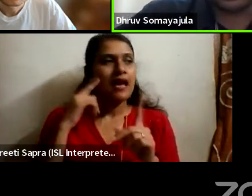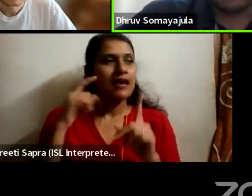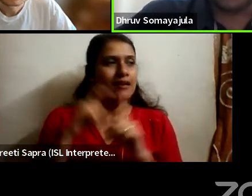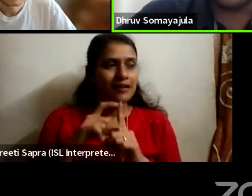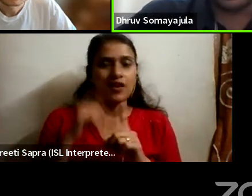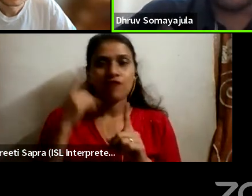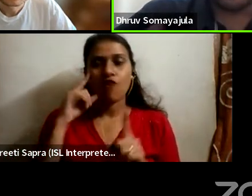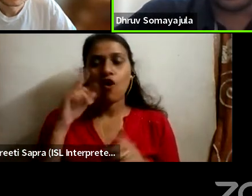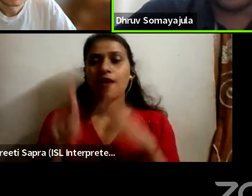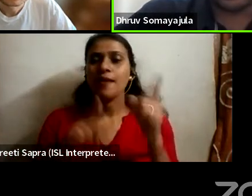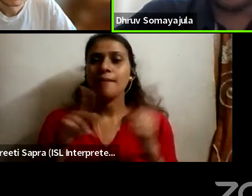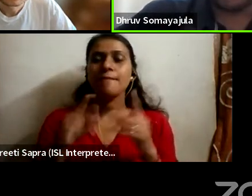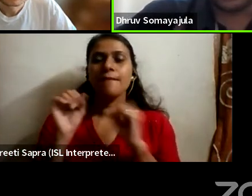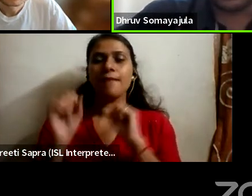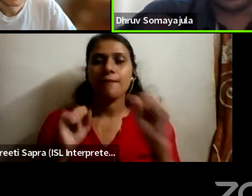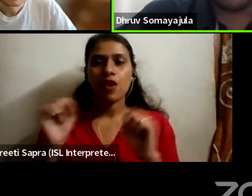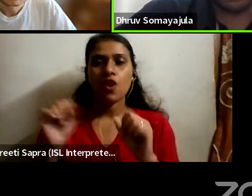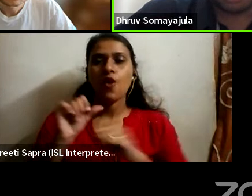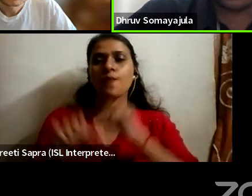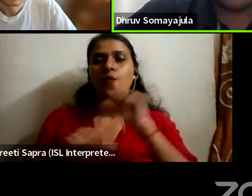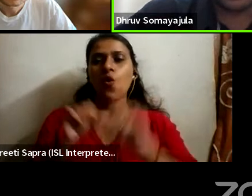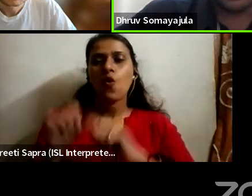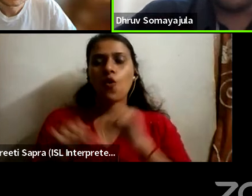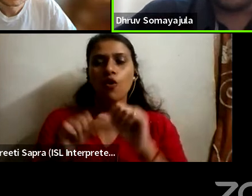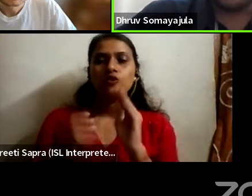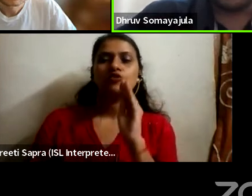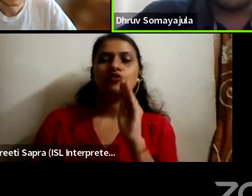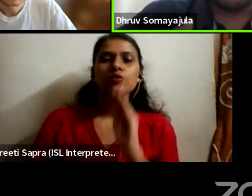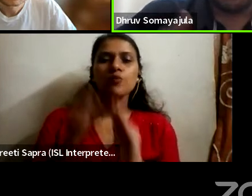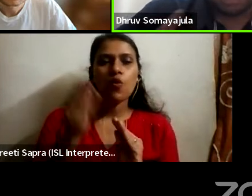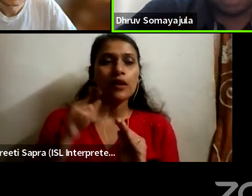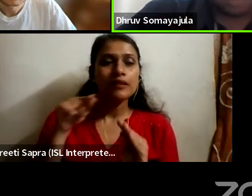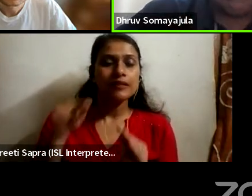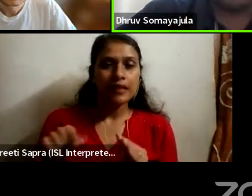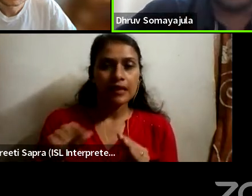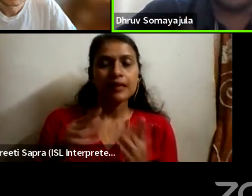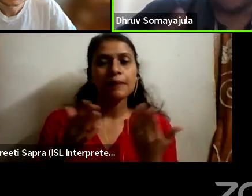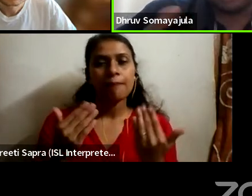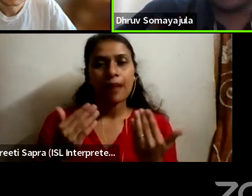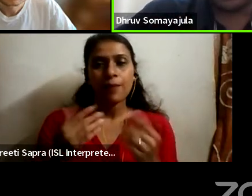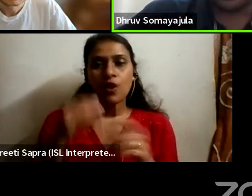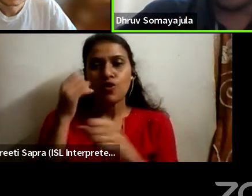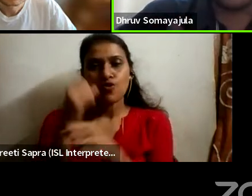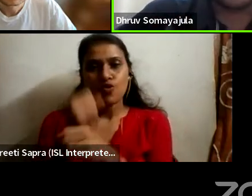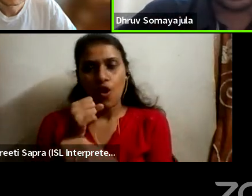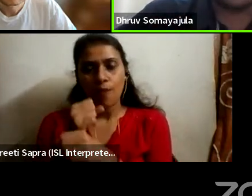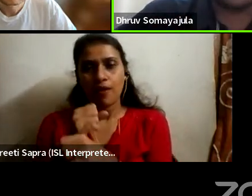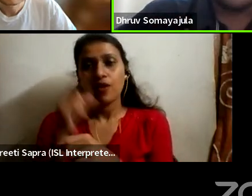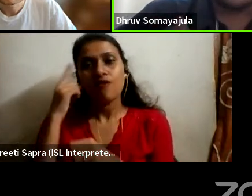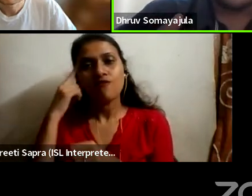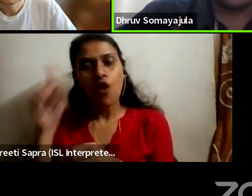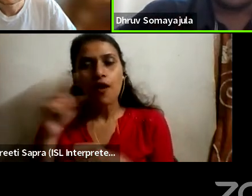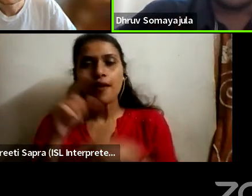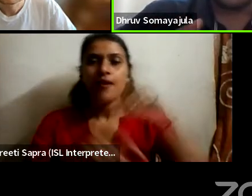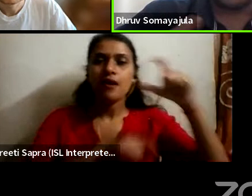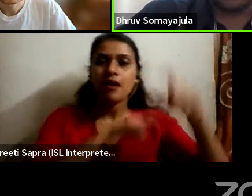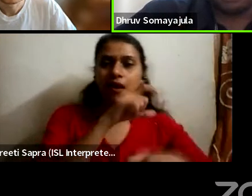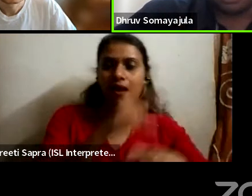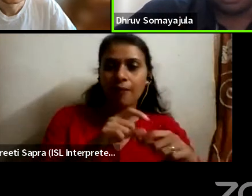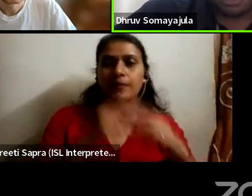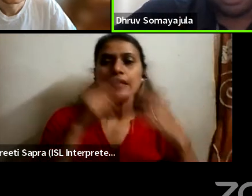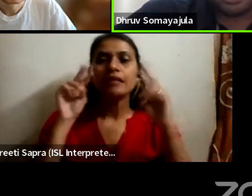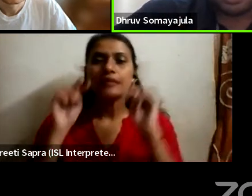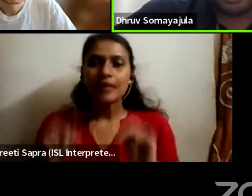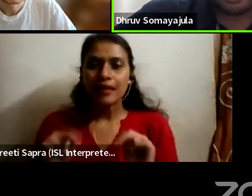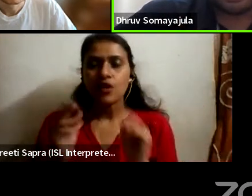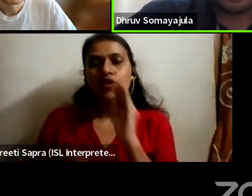this processing. The biggest data processors and the biggest data fiduciaries will be the government, will be big corporates, and there needs to be a lot